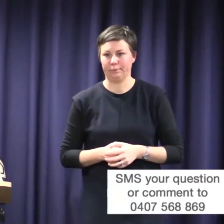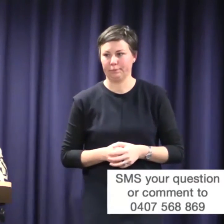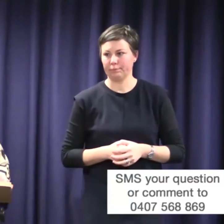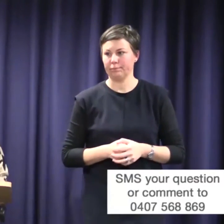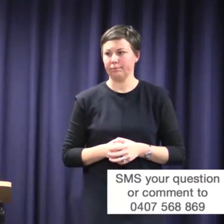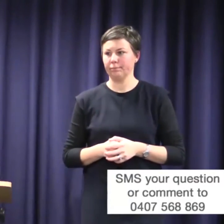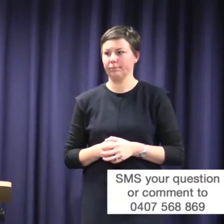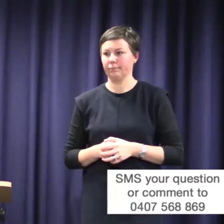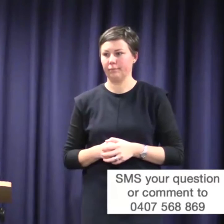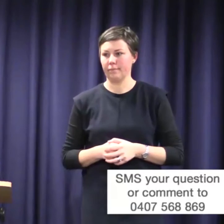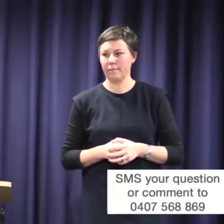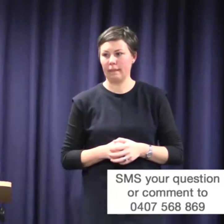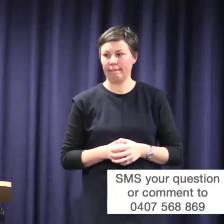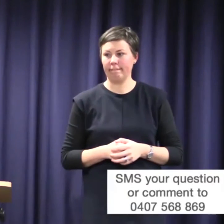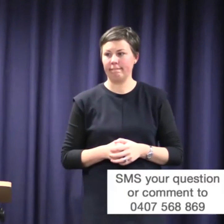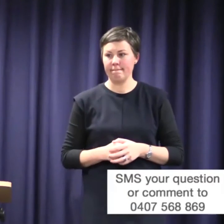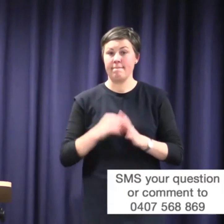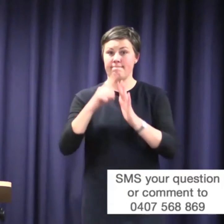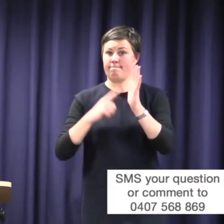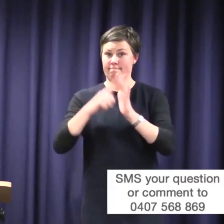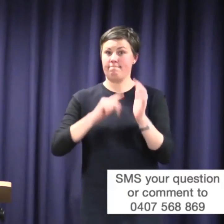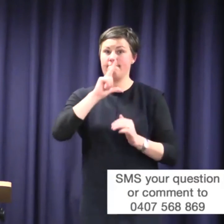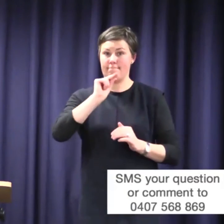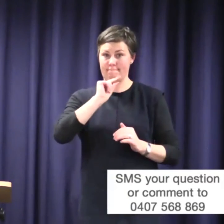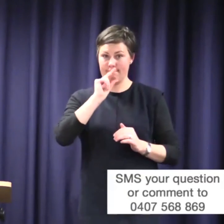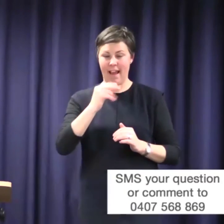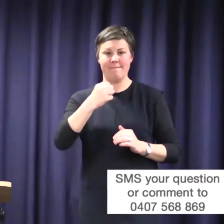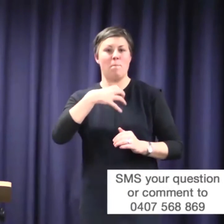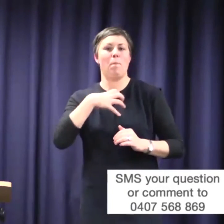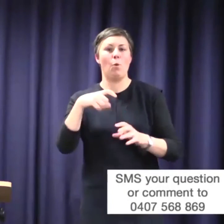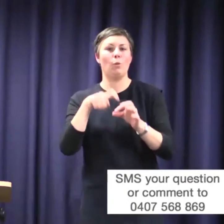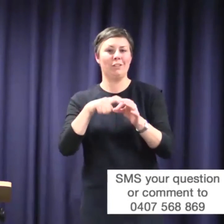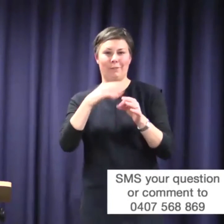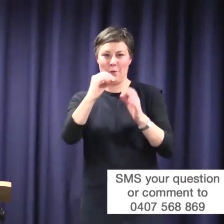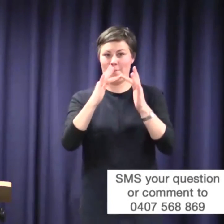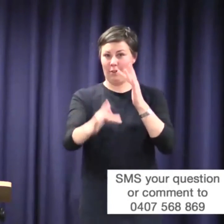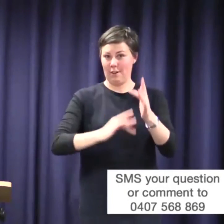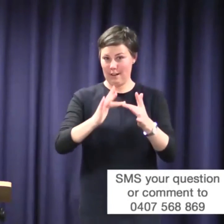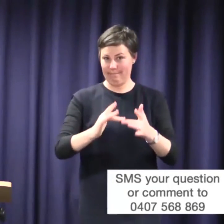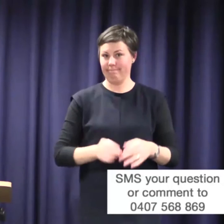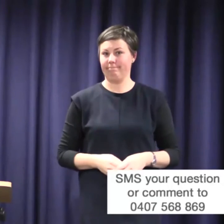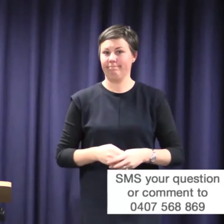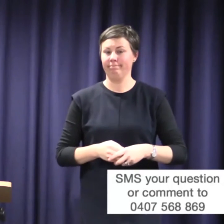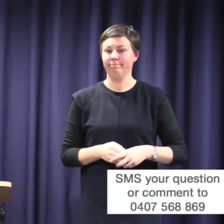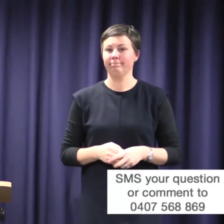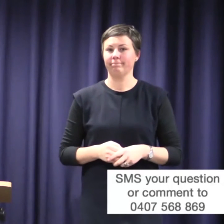Okay, I'll move on to some more questions from the live stream participants.